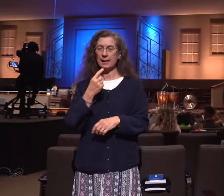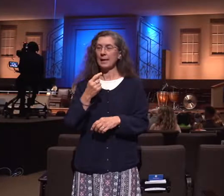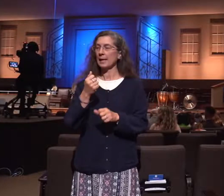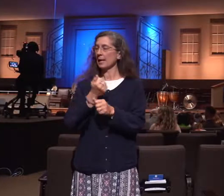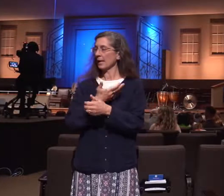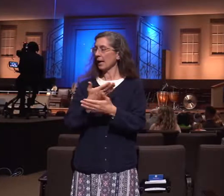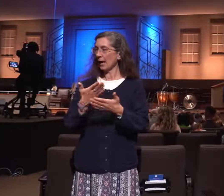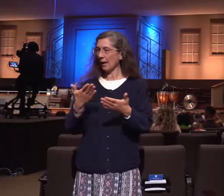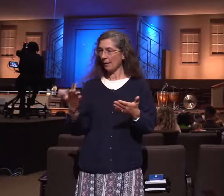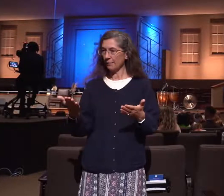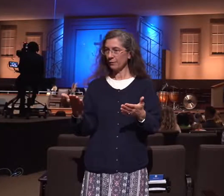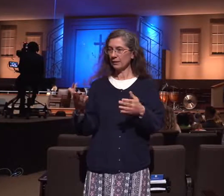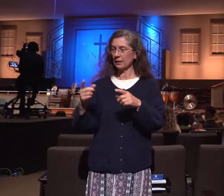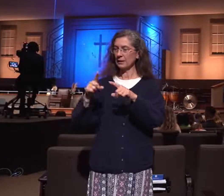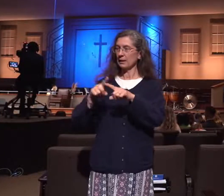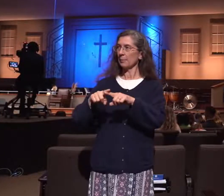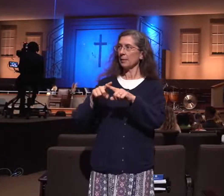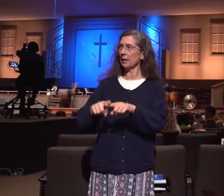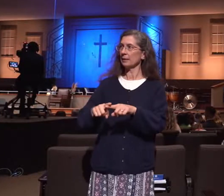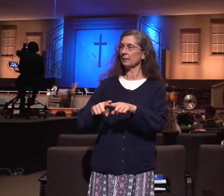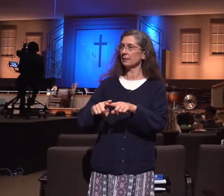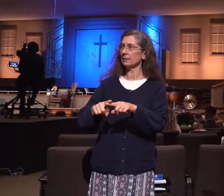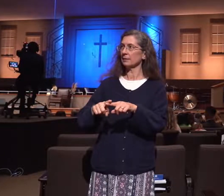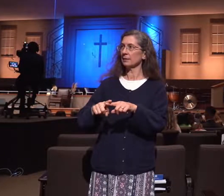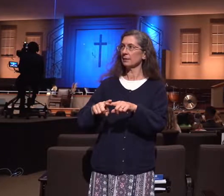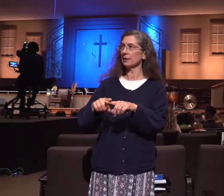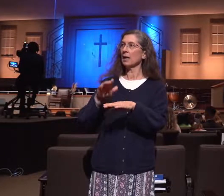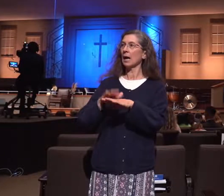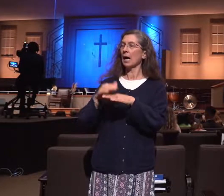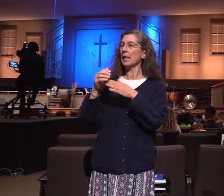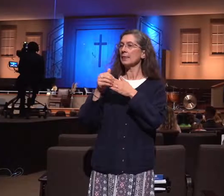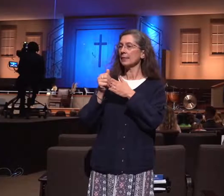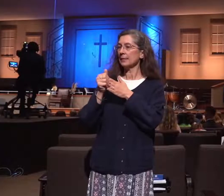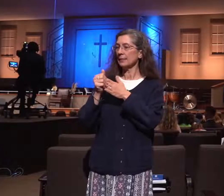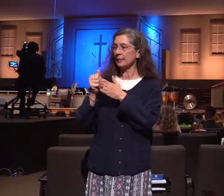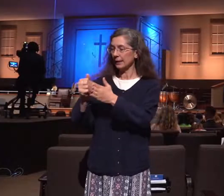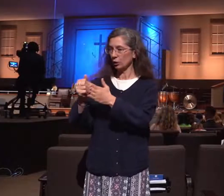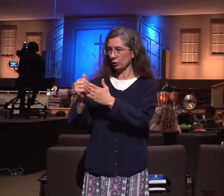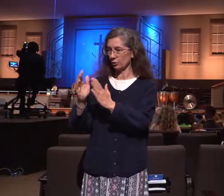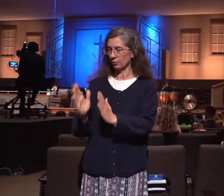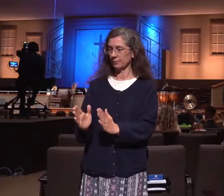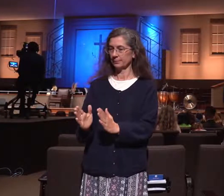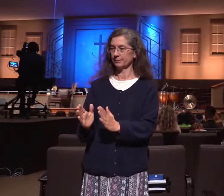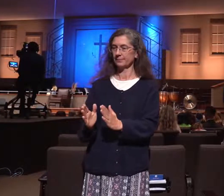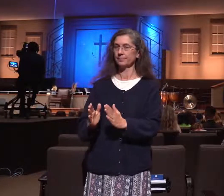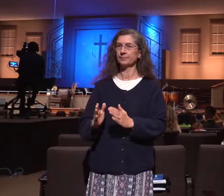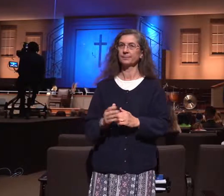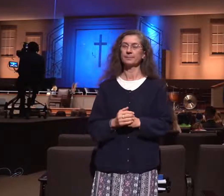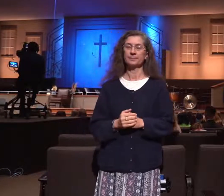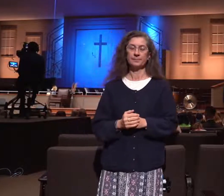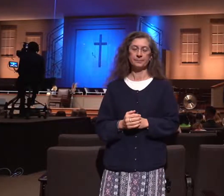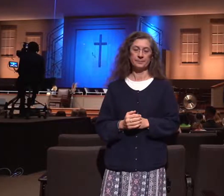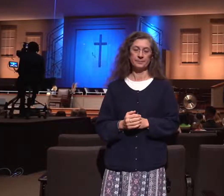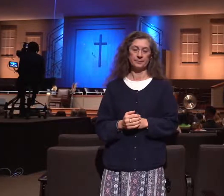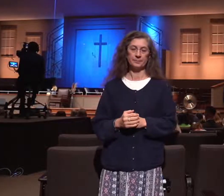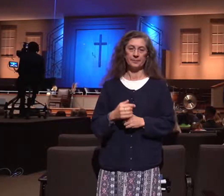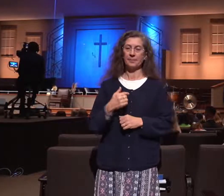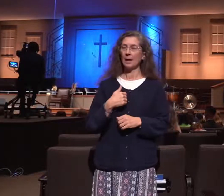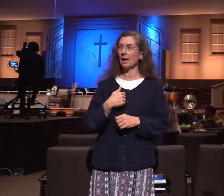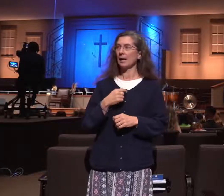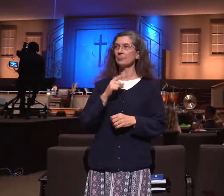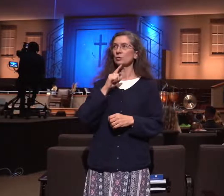everything rises and falls on leadership. And I am